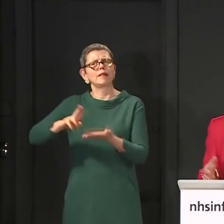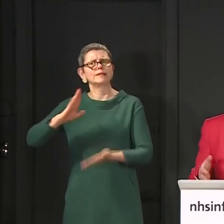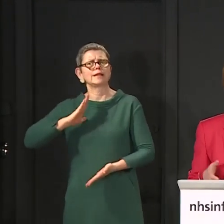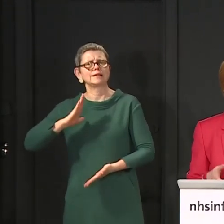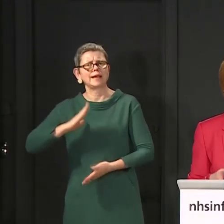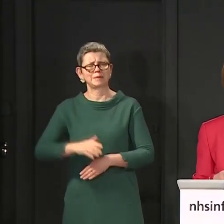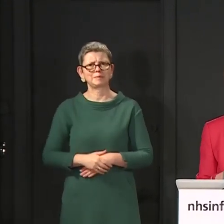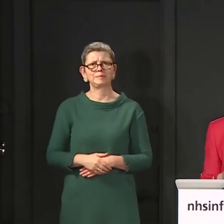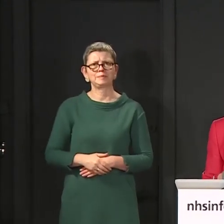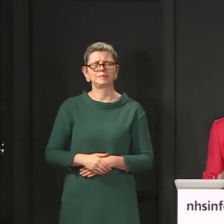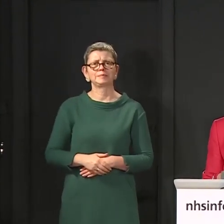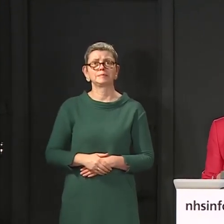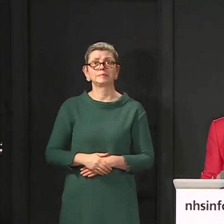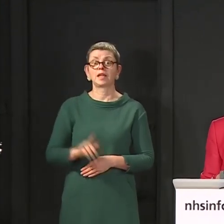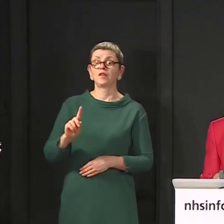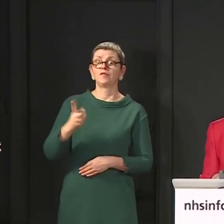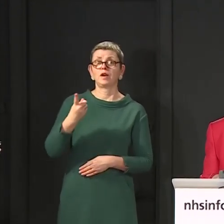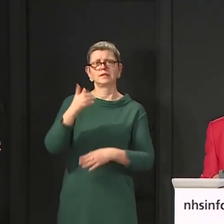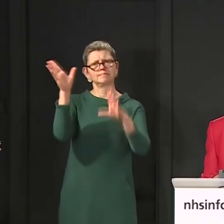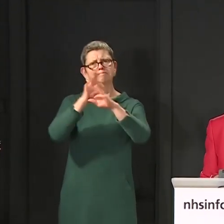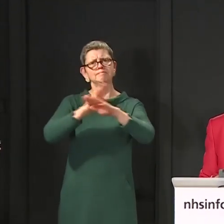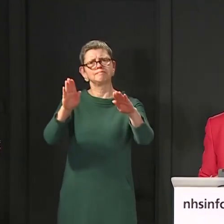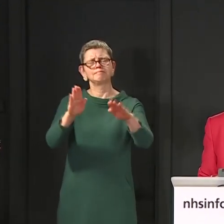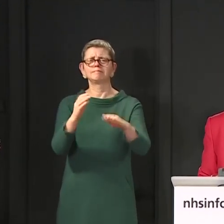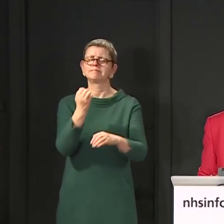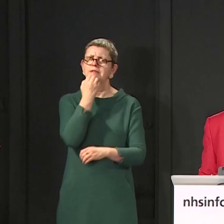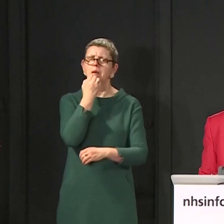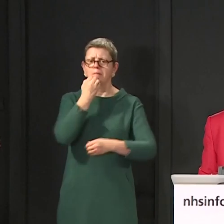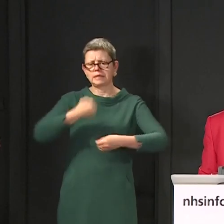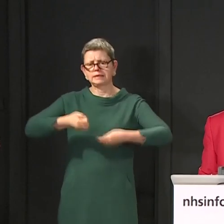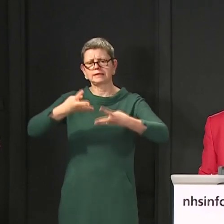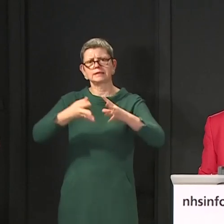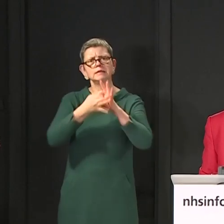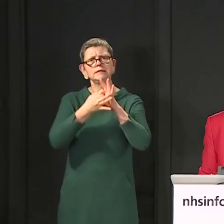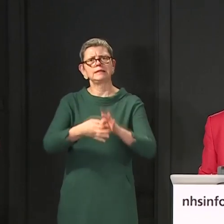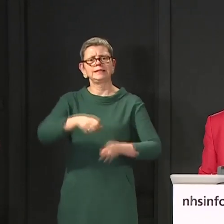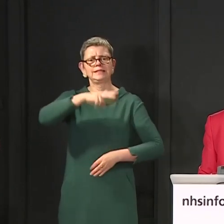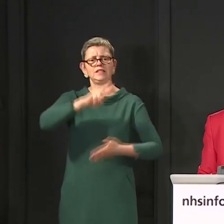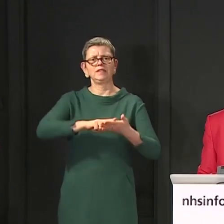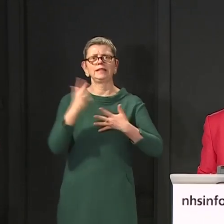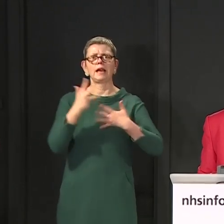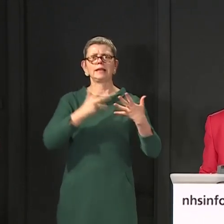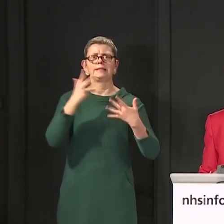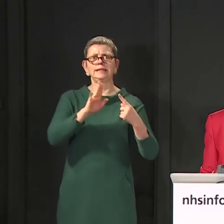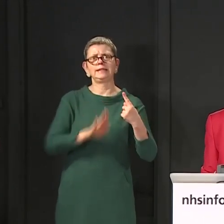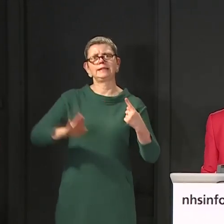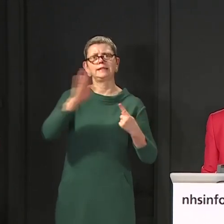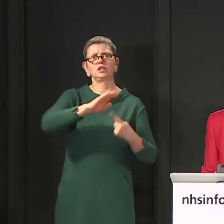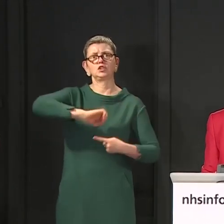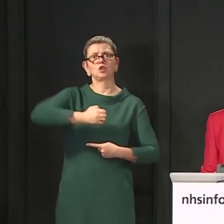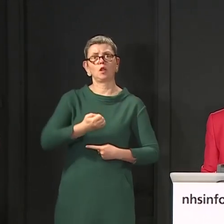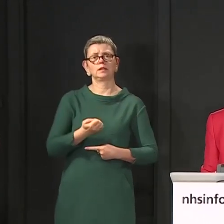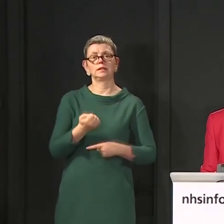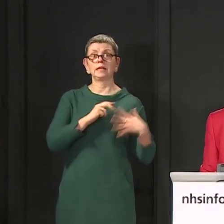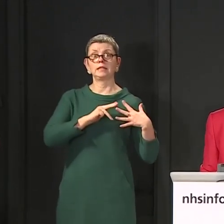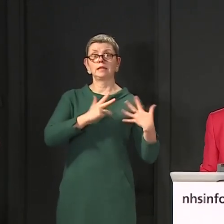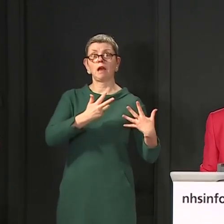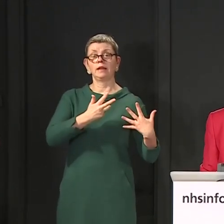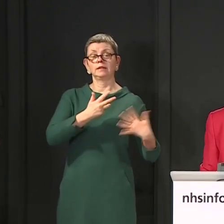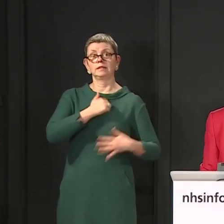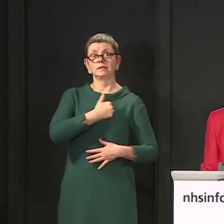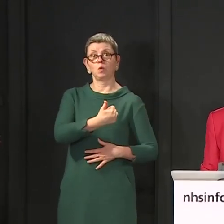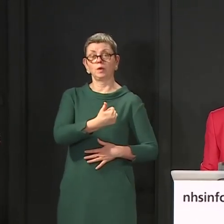as I always do, by updating you on some of the key statistics in relation to COVID-19. As at 9 o'clock this morning, there have been